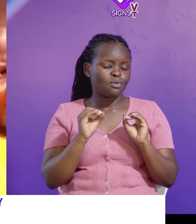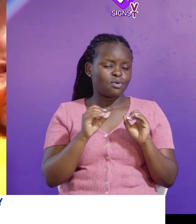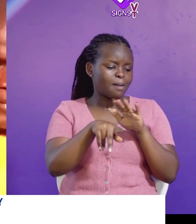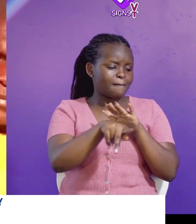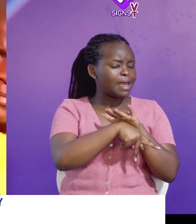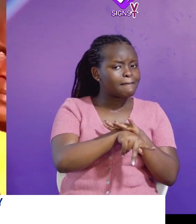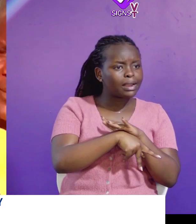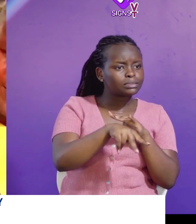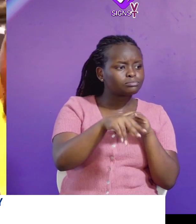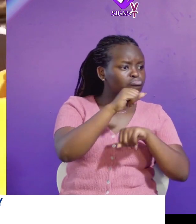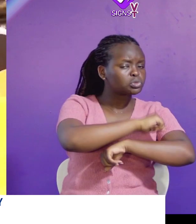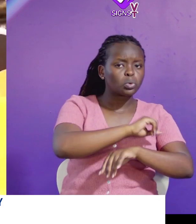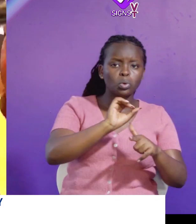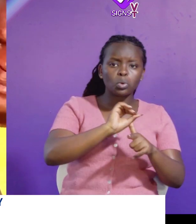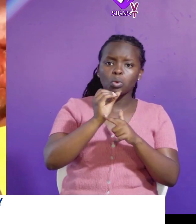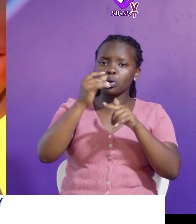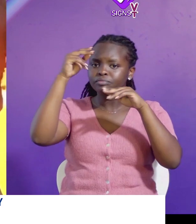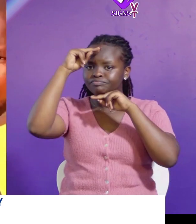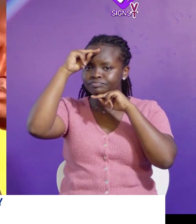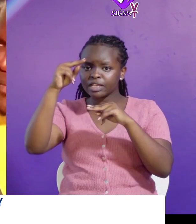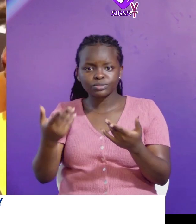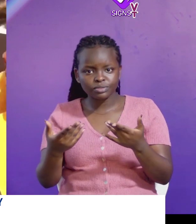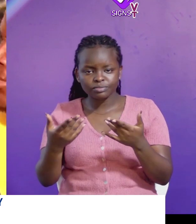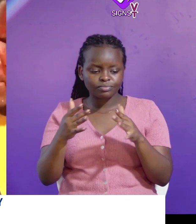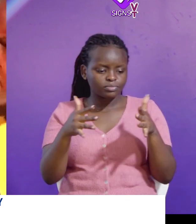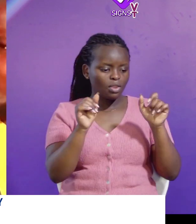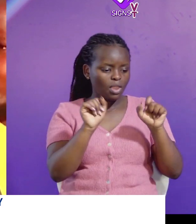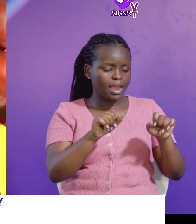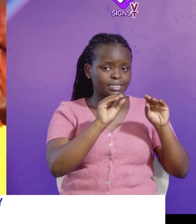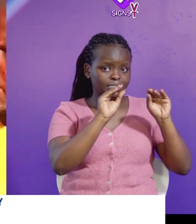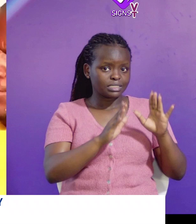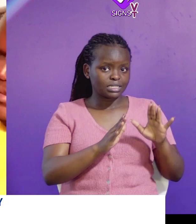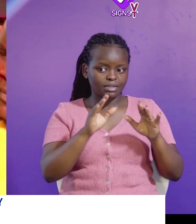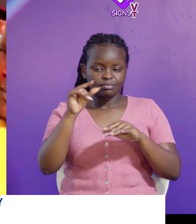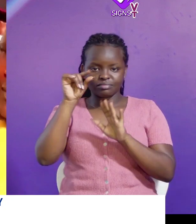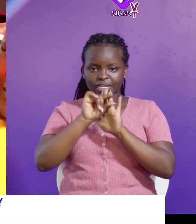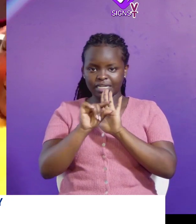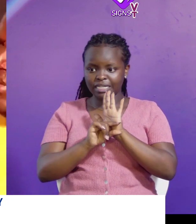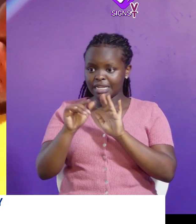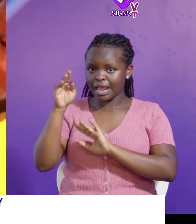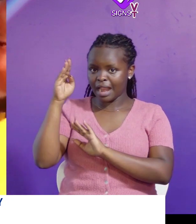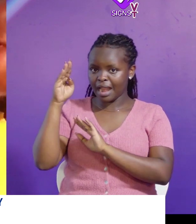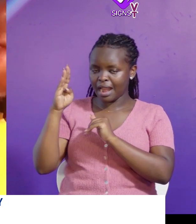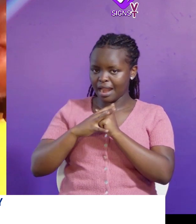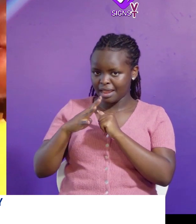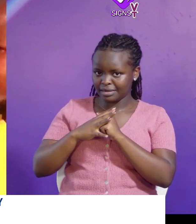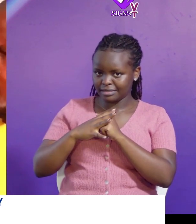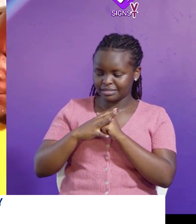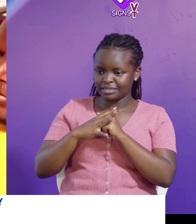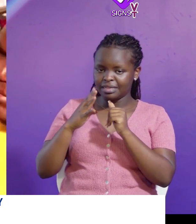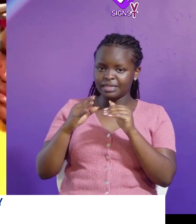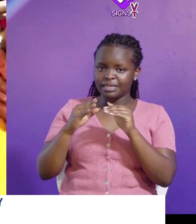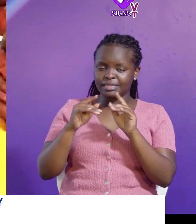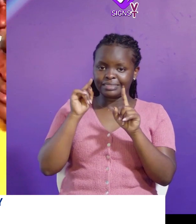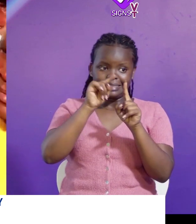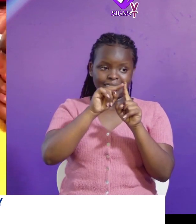sekondari? How will a teacher teaching grade 9 be given assessment by an marketing deputy